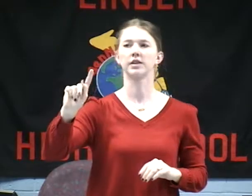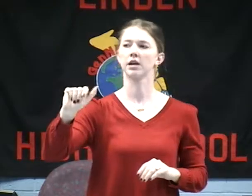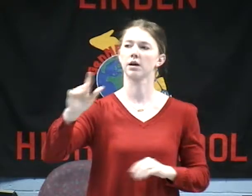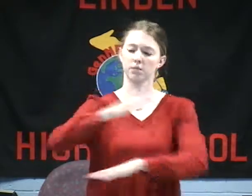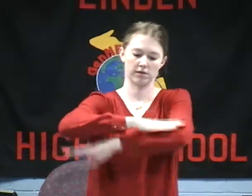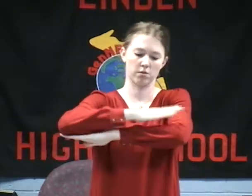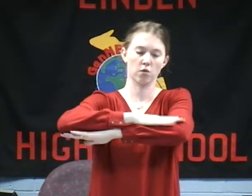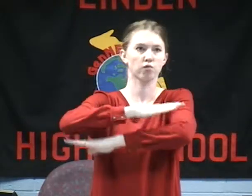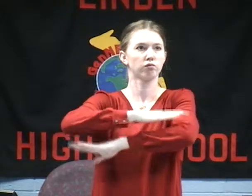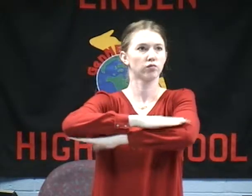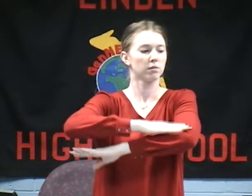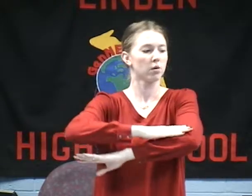Table. Table.